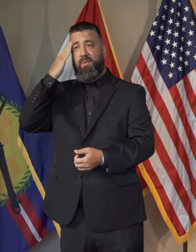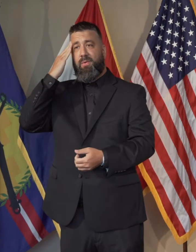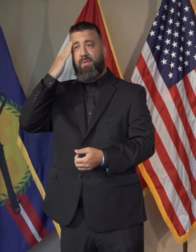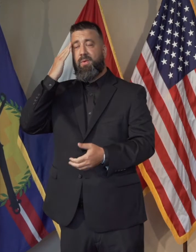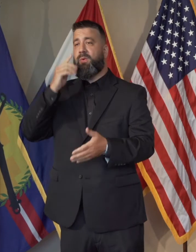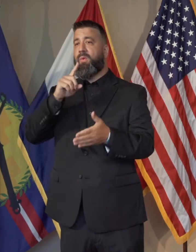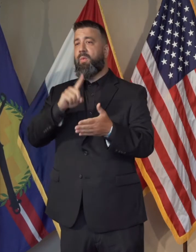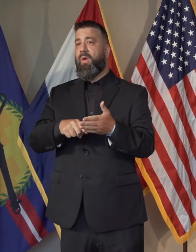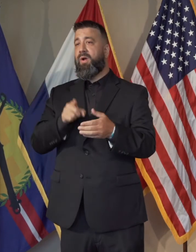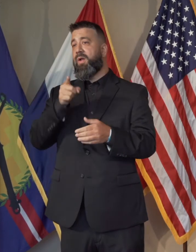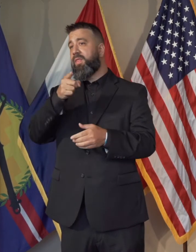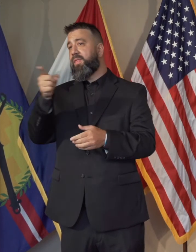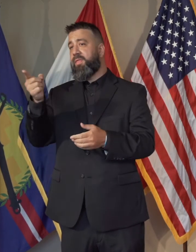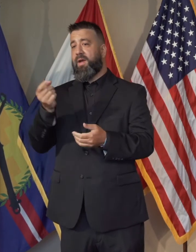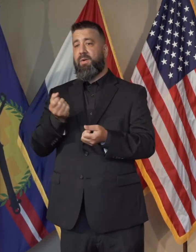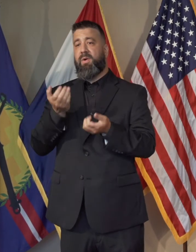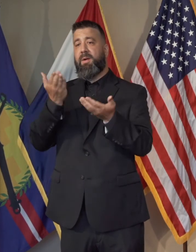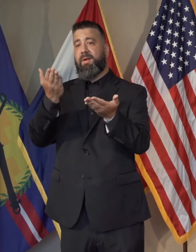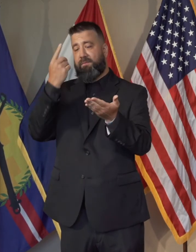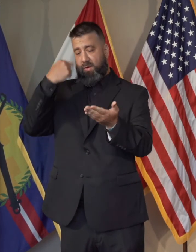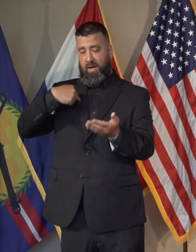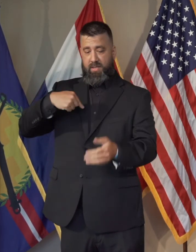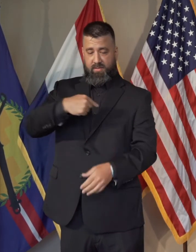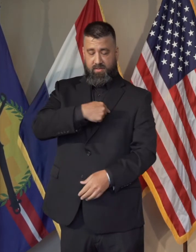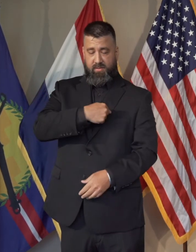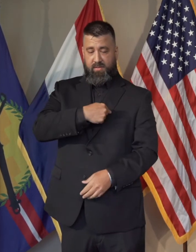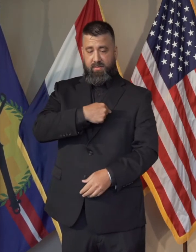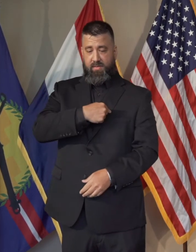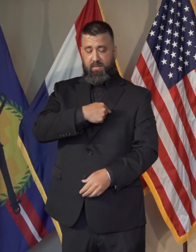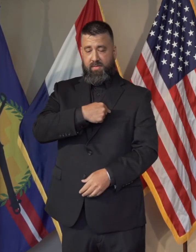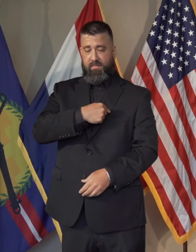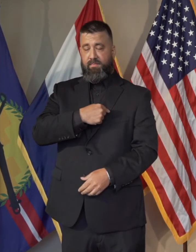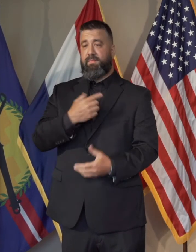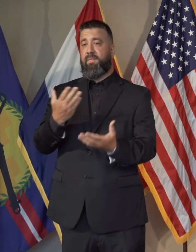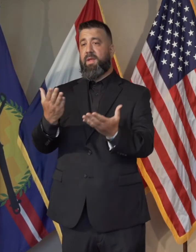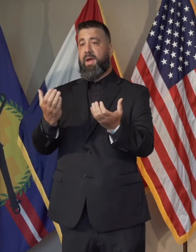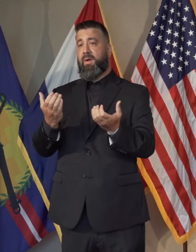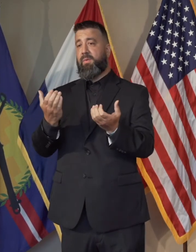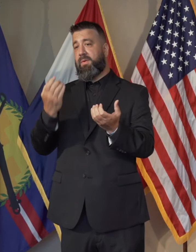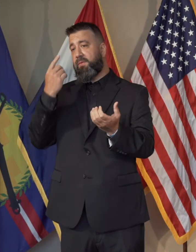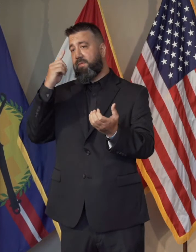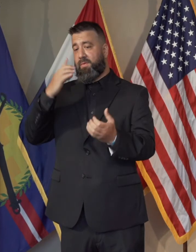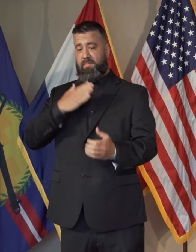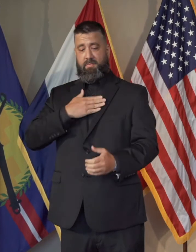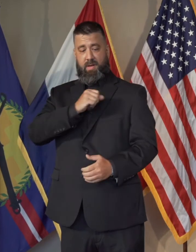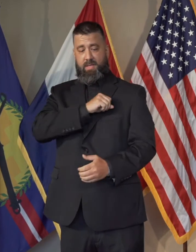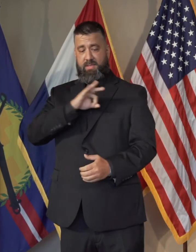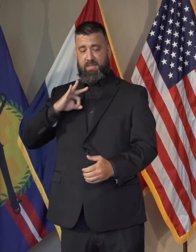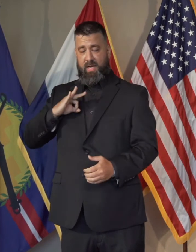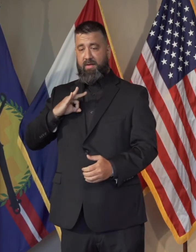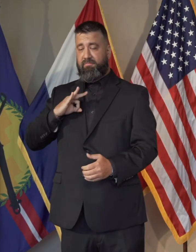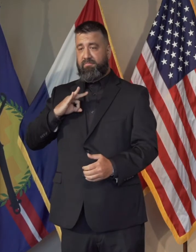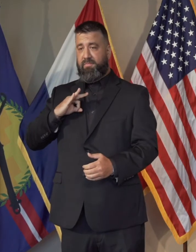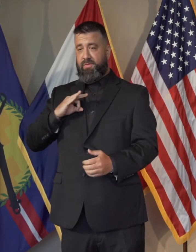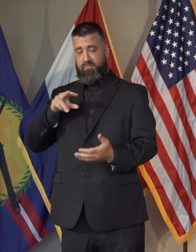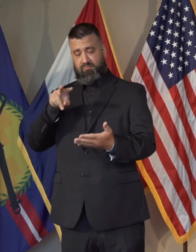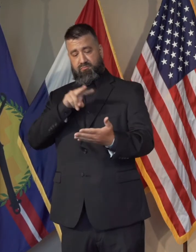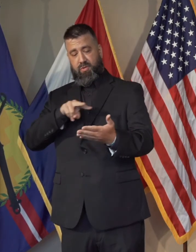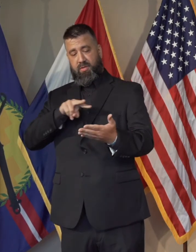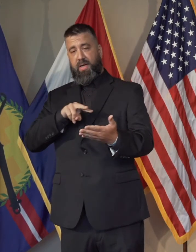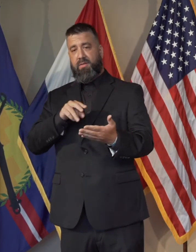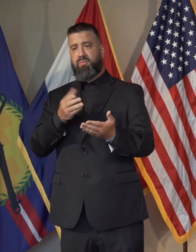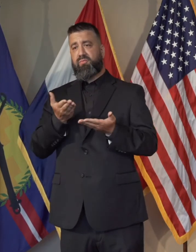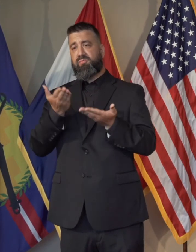what are their recommendations for us in county government. I would like for my staff and administration to look at those